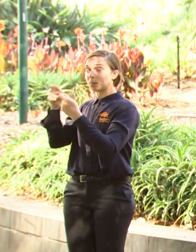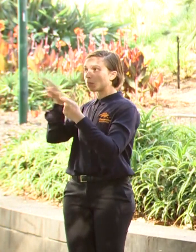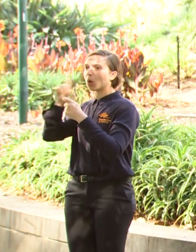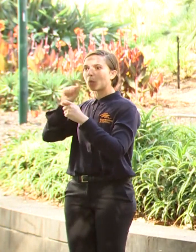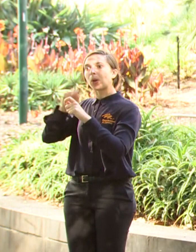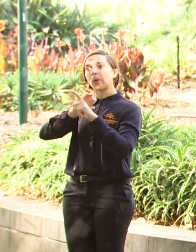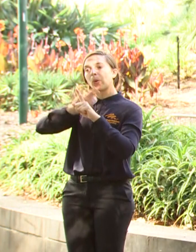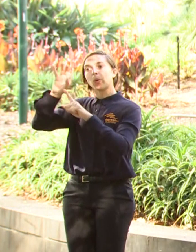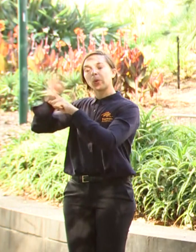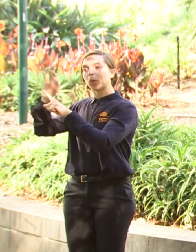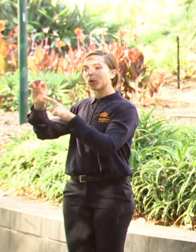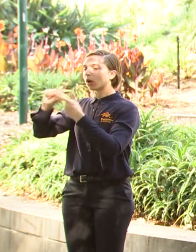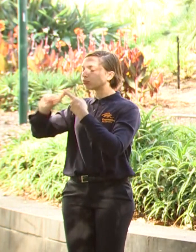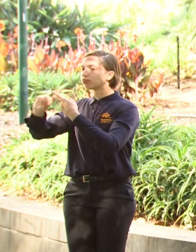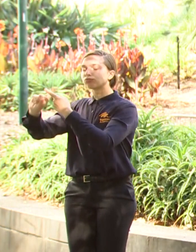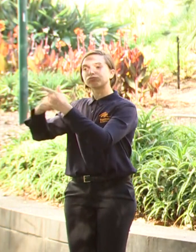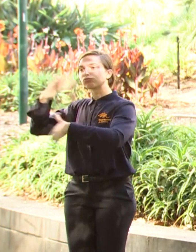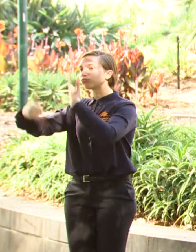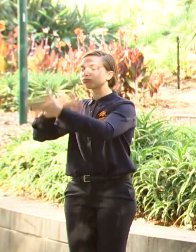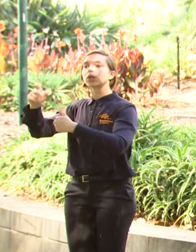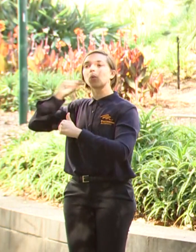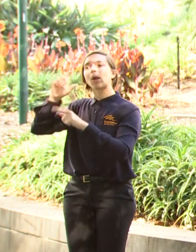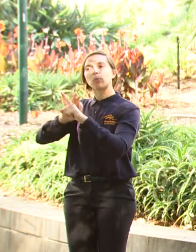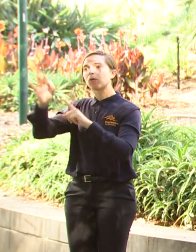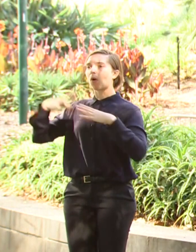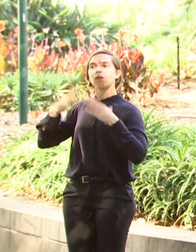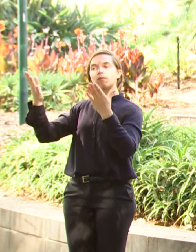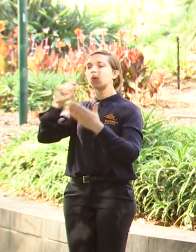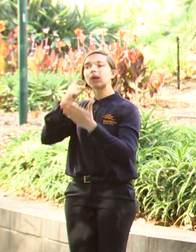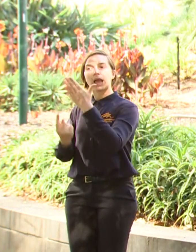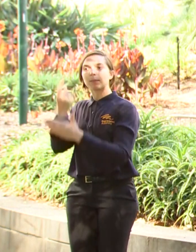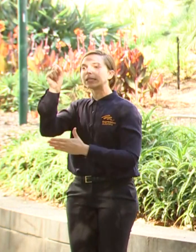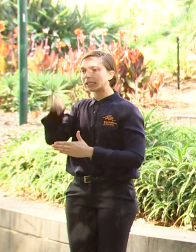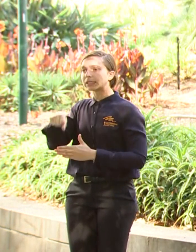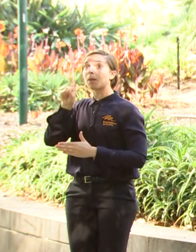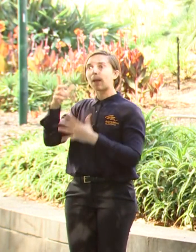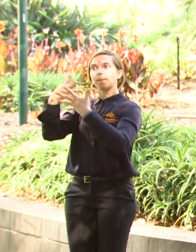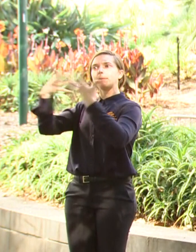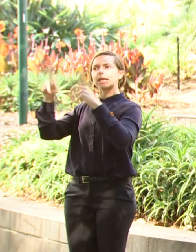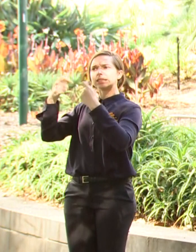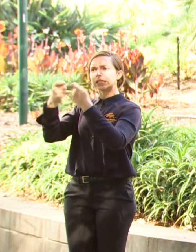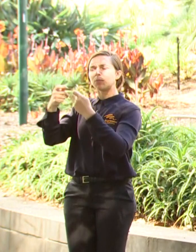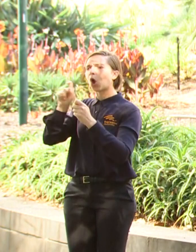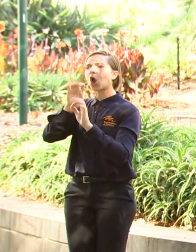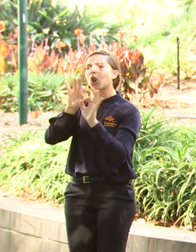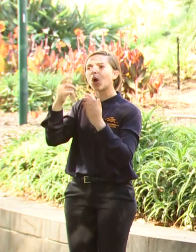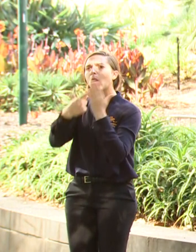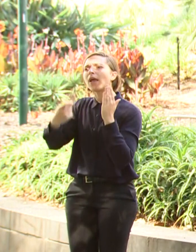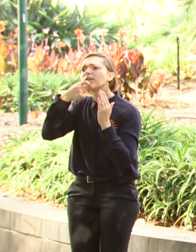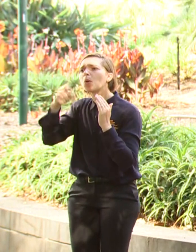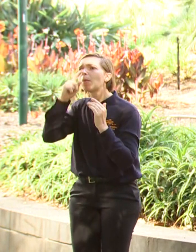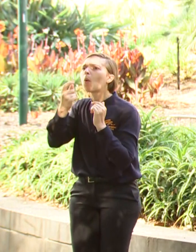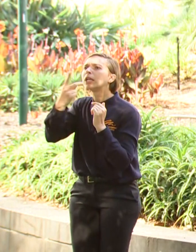specifics and what you've been told, I'm more than happy to follow that up. But I can tell you there's a big team, and they're all working as hard as they possibly can to get the